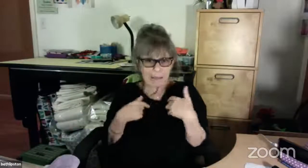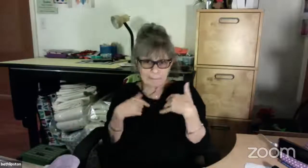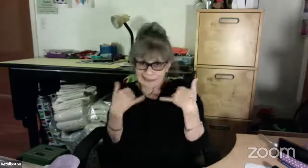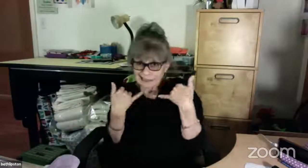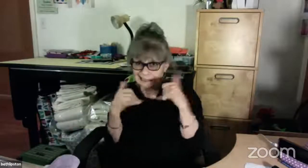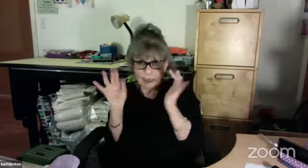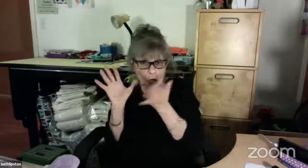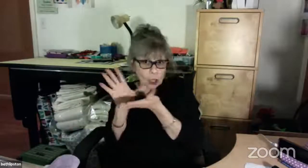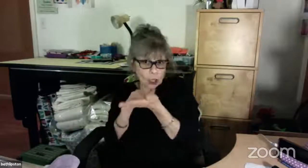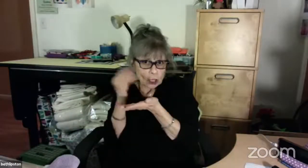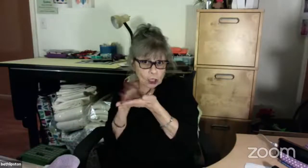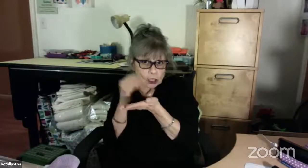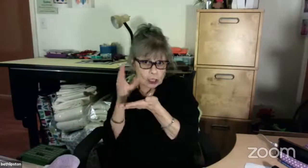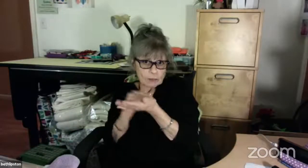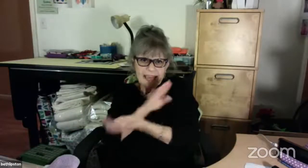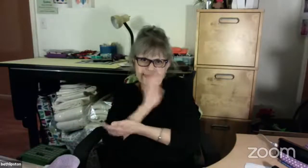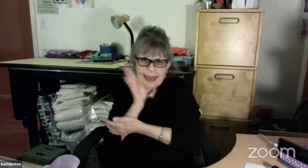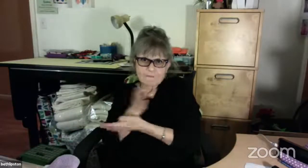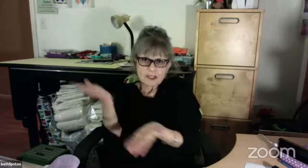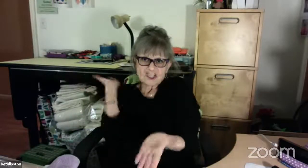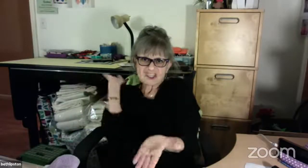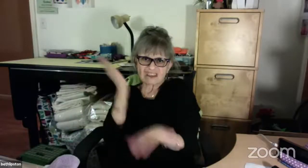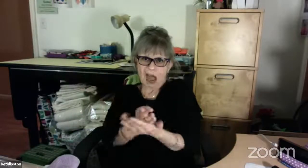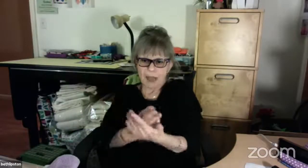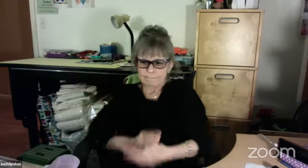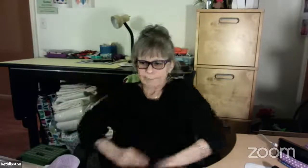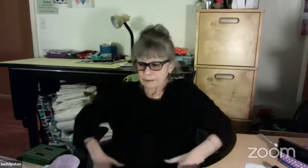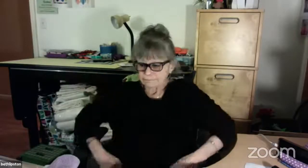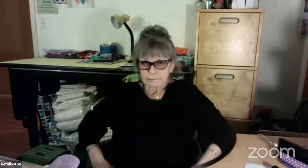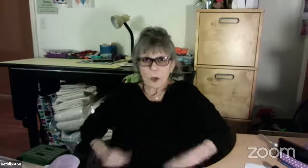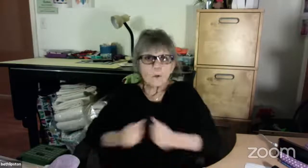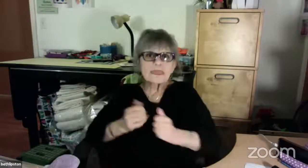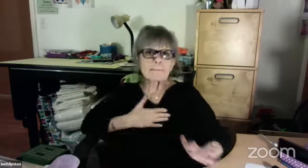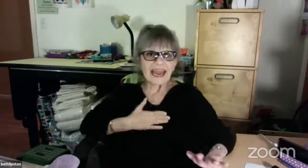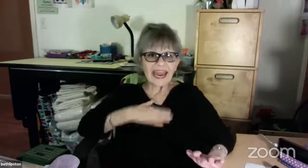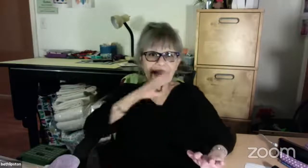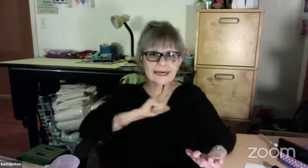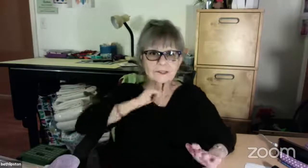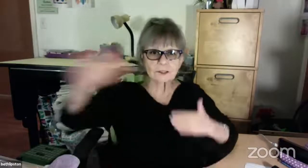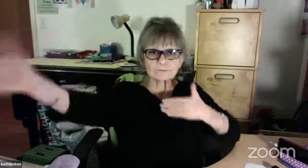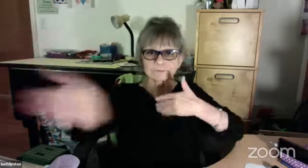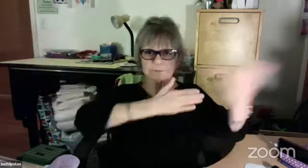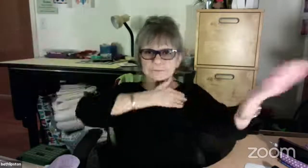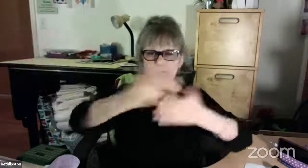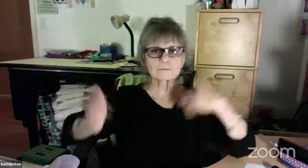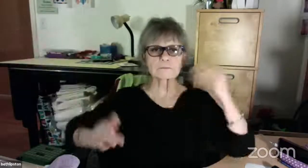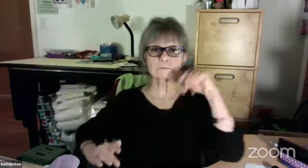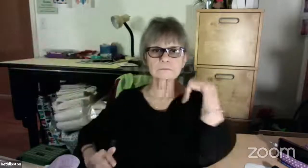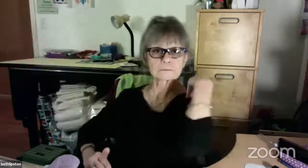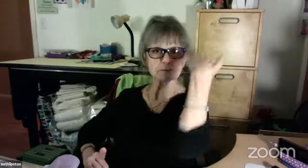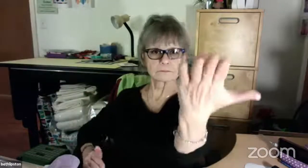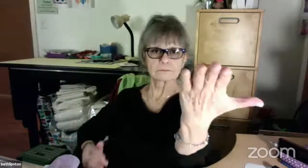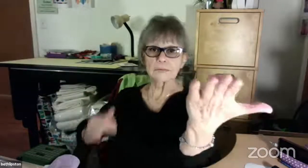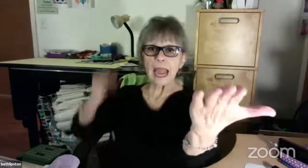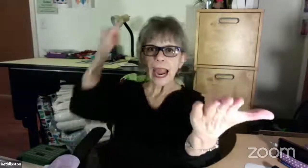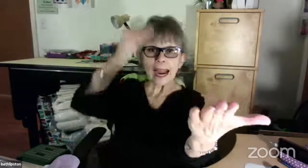just loved, I mean, I'm still learning. I never will stop learning. It doesn't matter my age. I